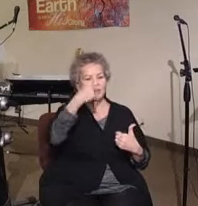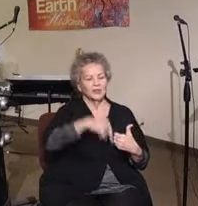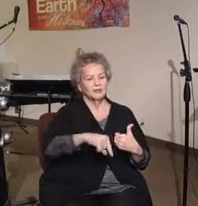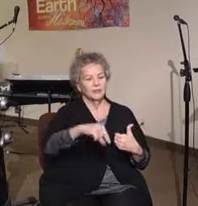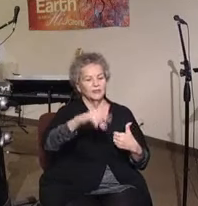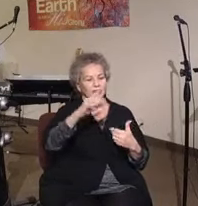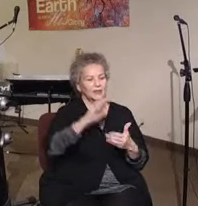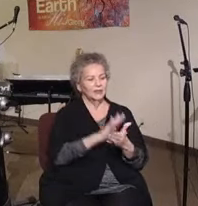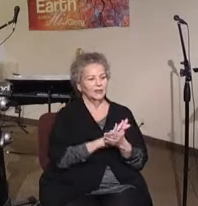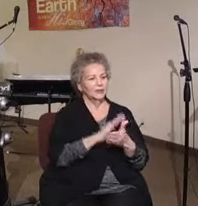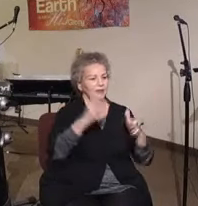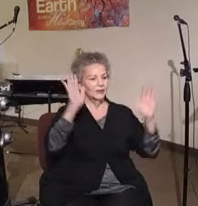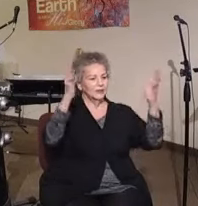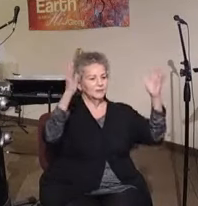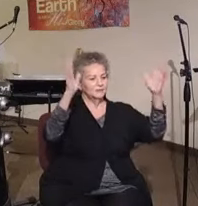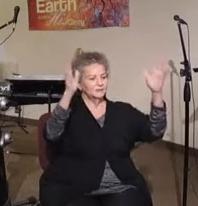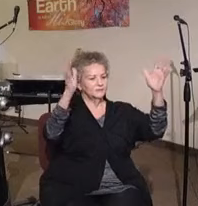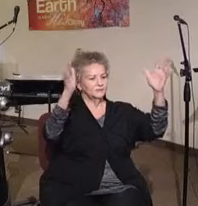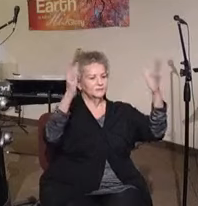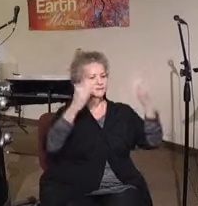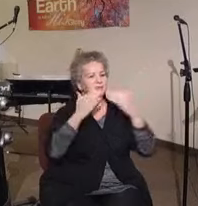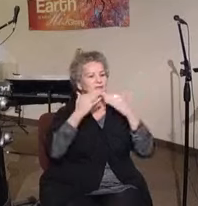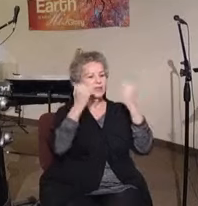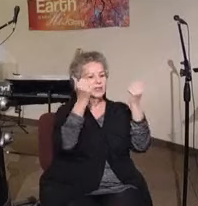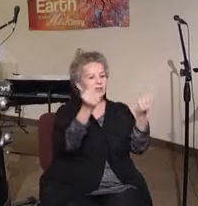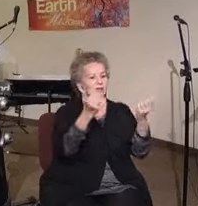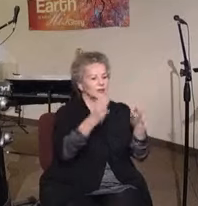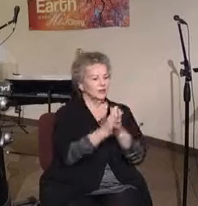Thanksgiving. Give the Lord praise and thanks. We'll see you Tuesday night.